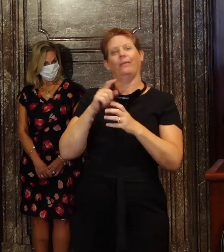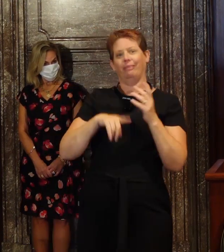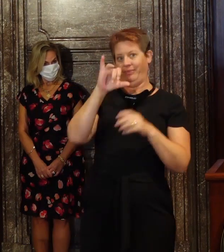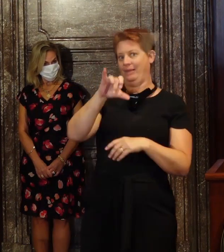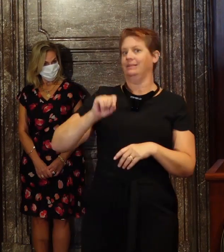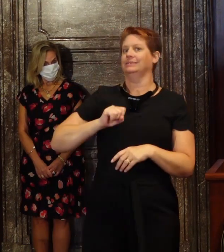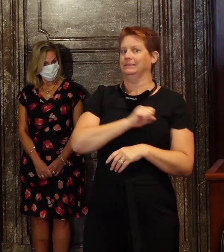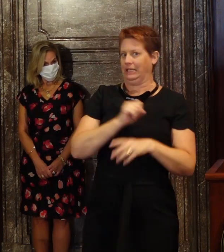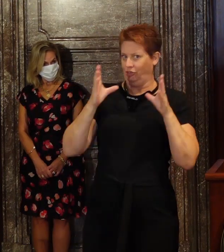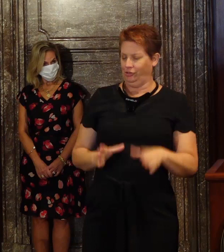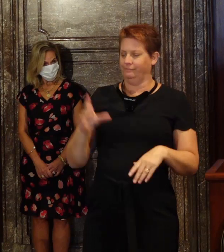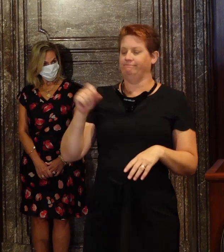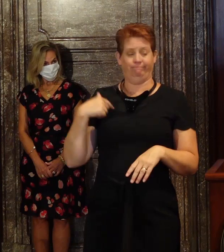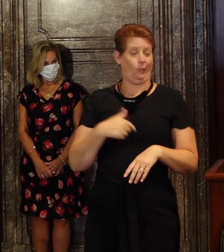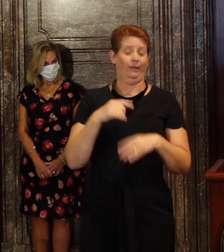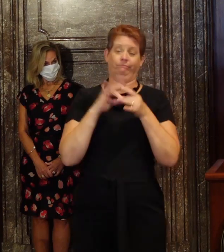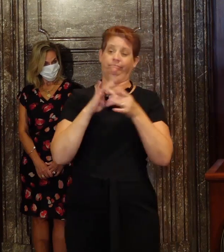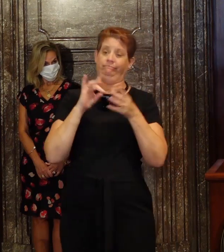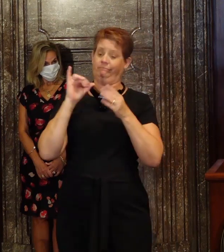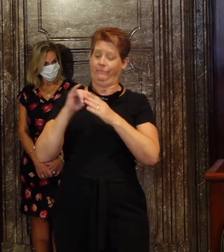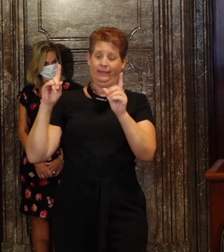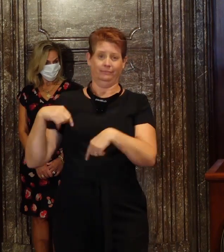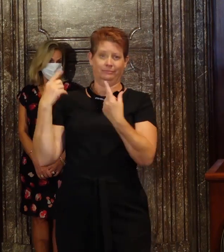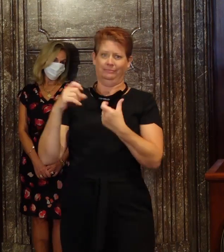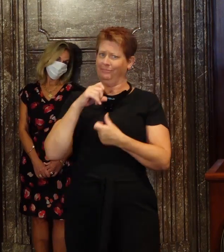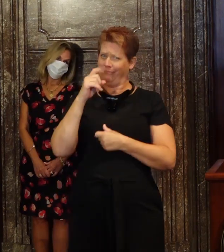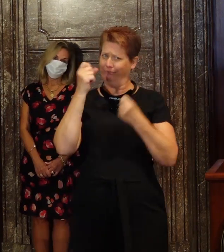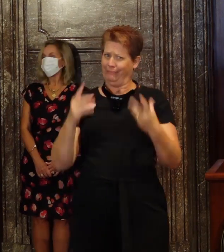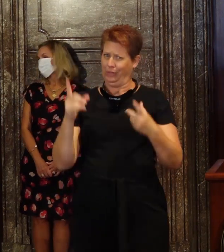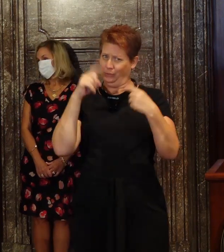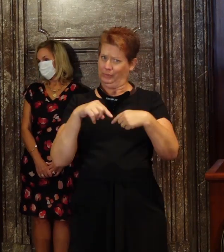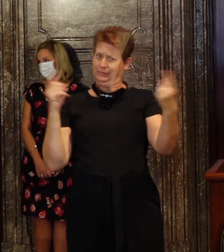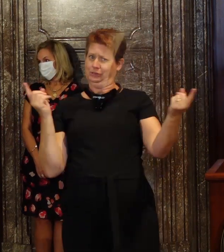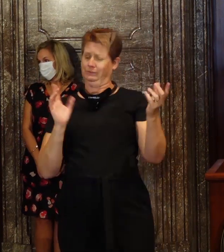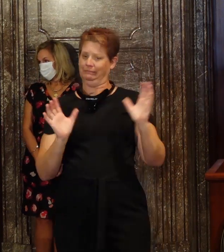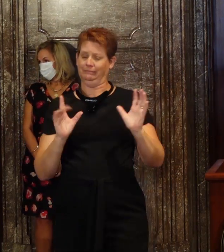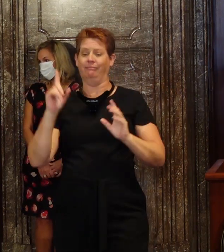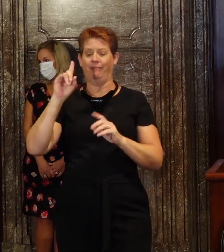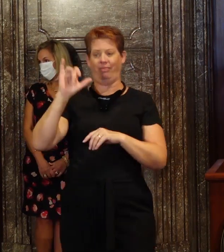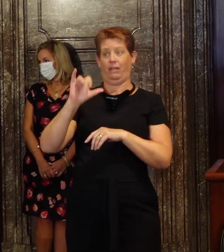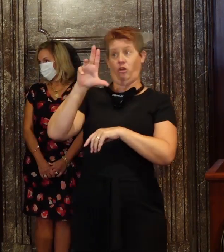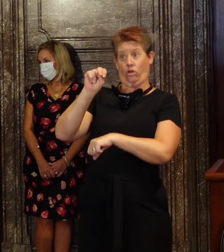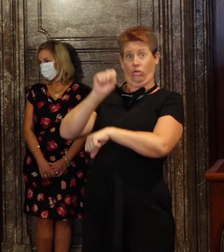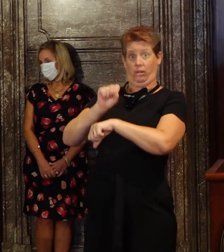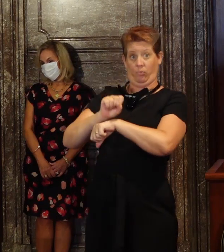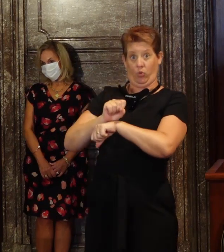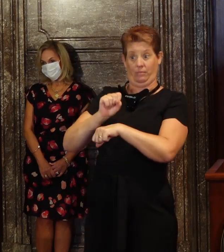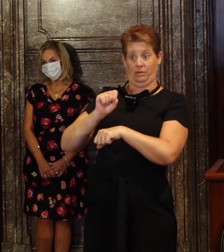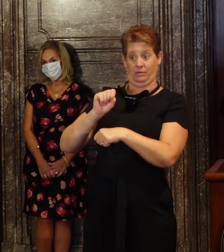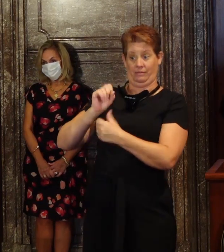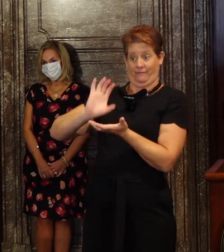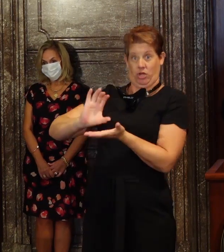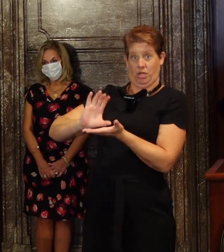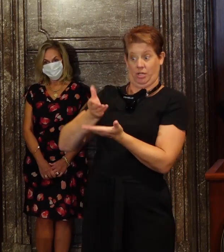of us have been expressing that view. I don't think there are many that disagree with that. We need to get that unemployment insurance fund back up because, as you